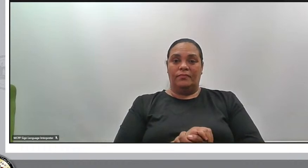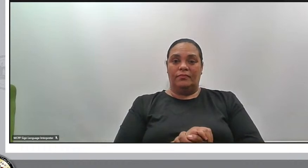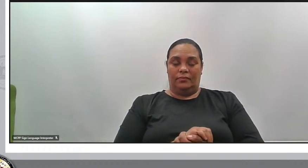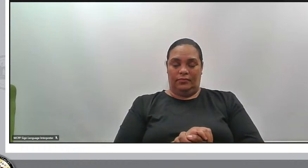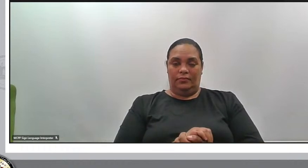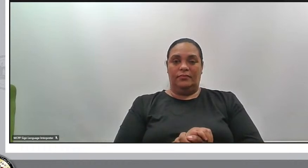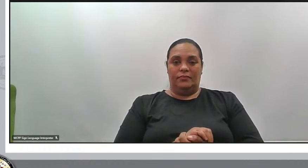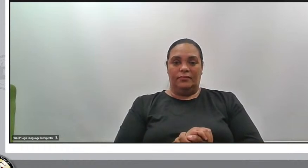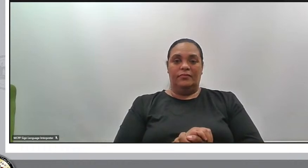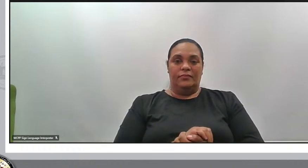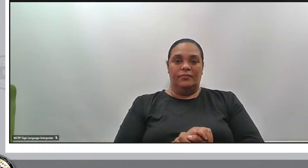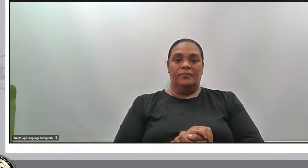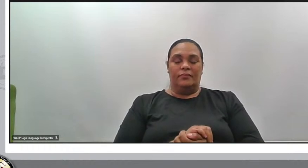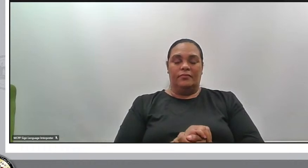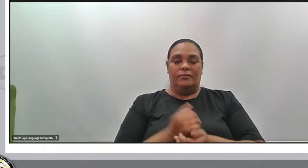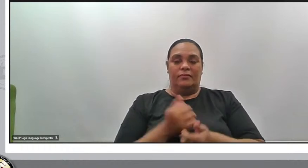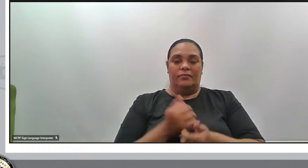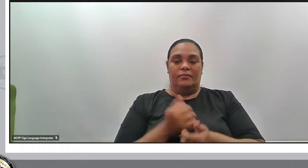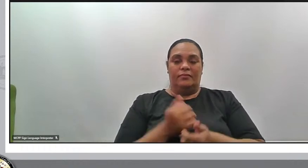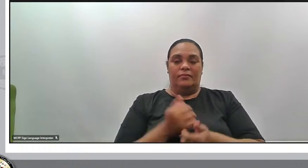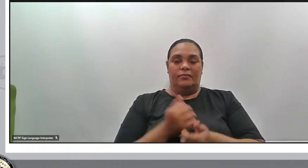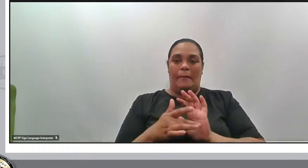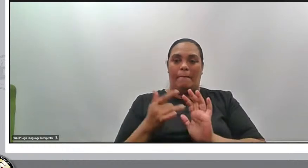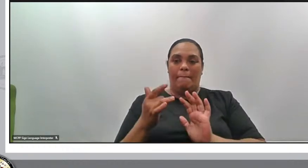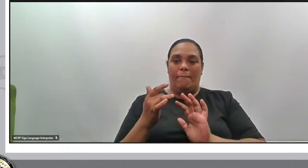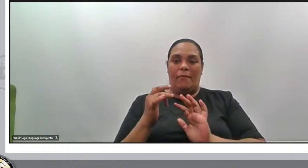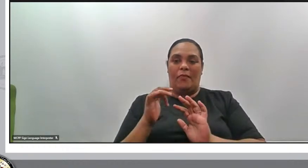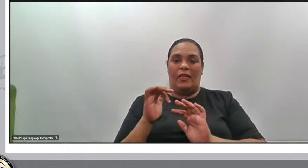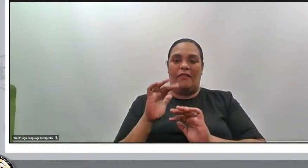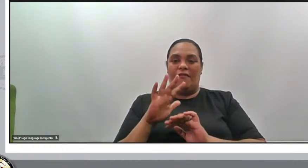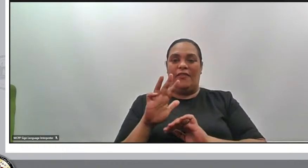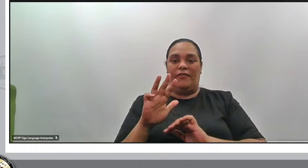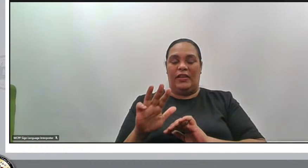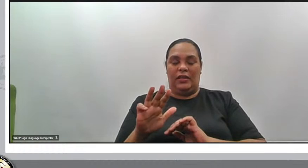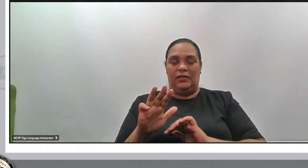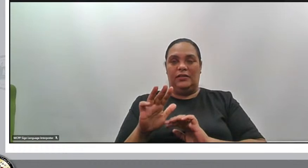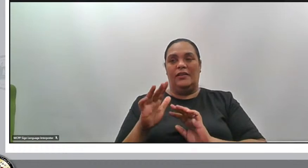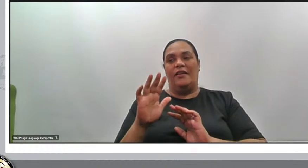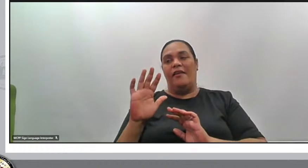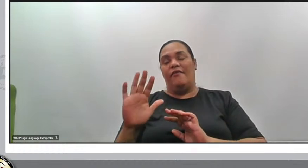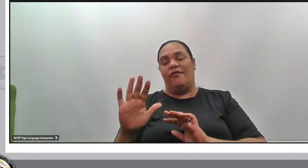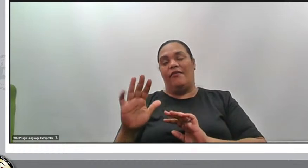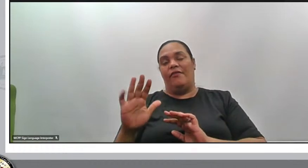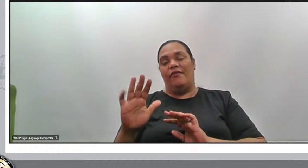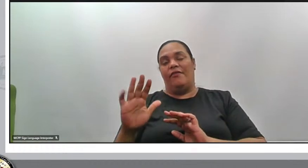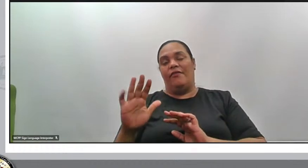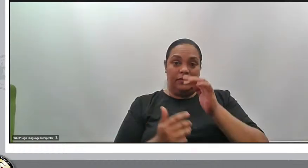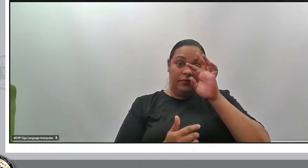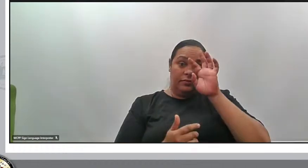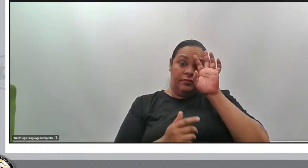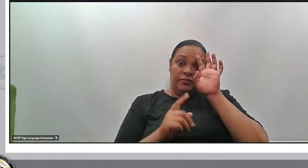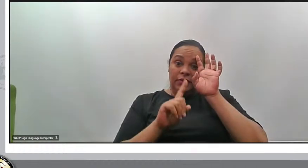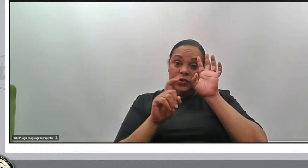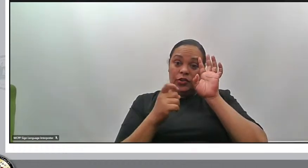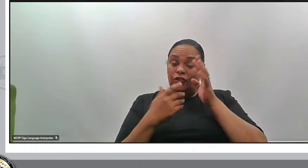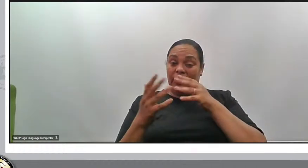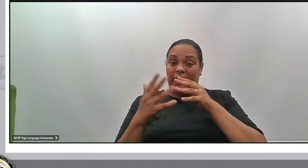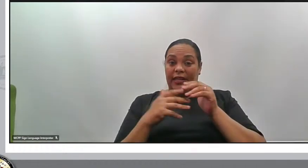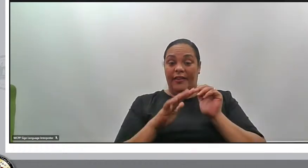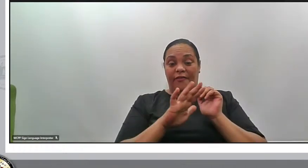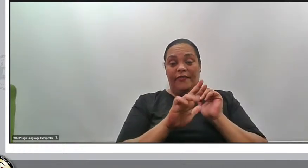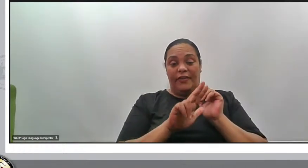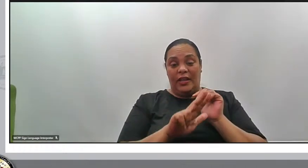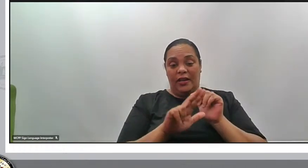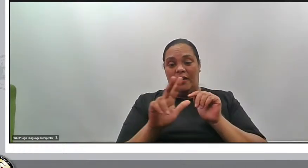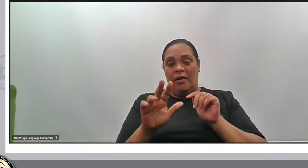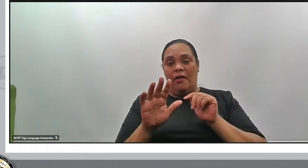Seems so. All right, let's move on to page 58 and 59. Are there any questions on page 58